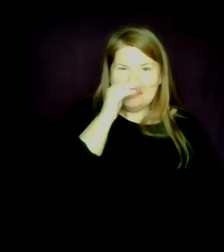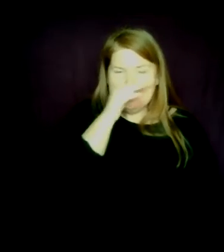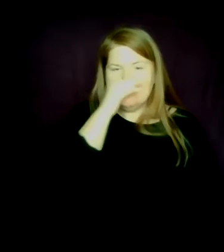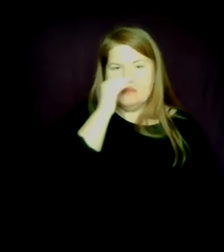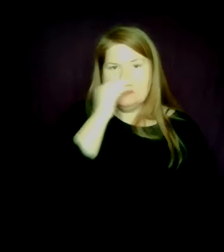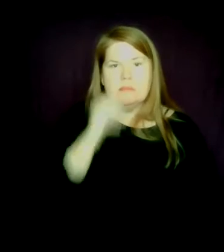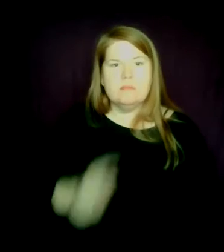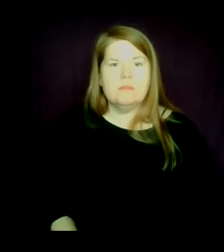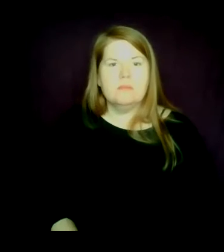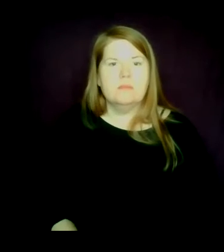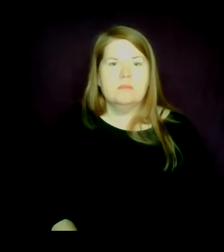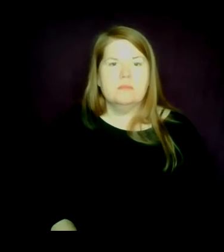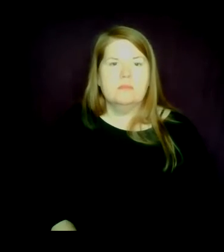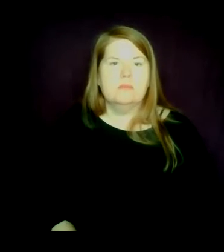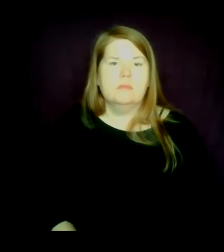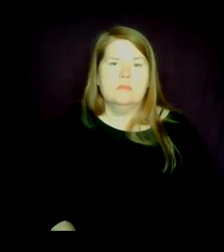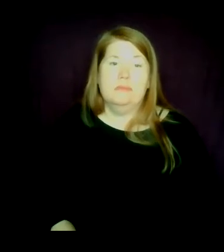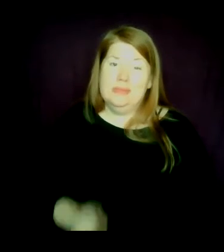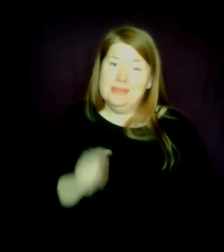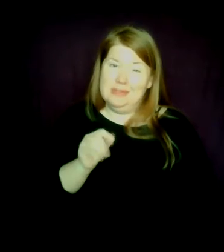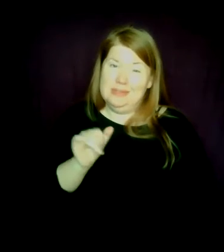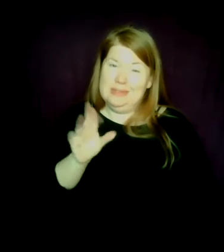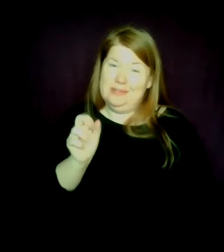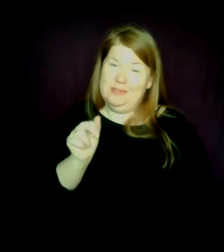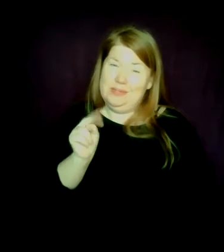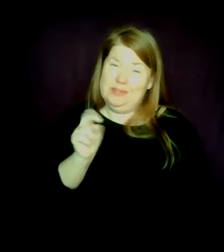She can sure act like a baby.